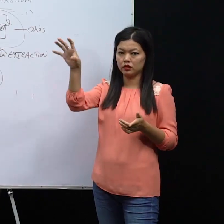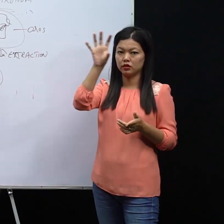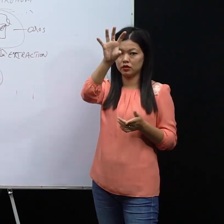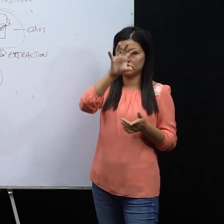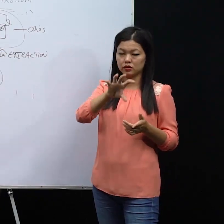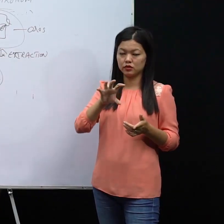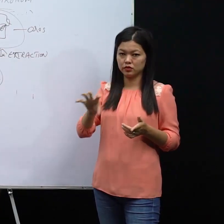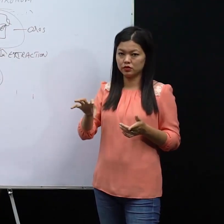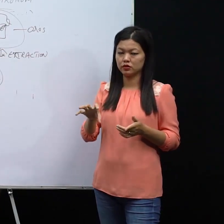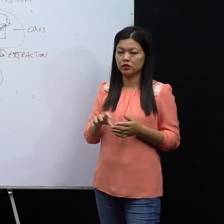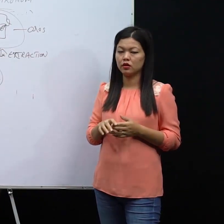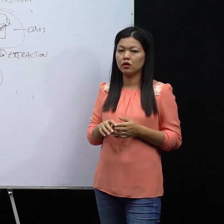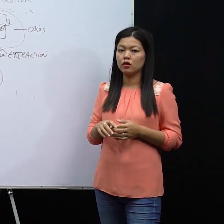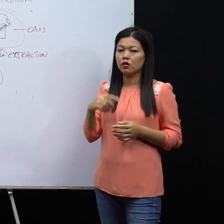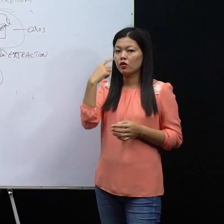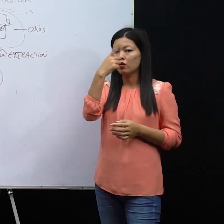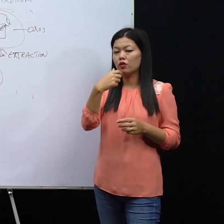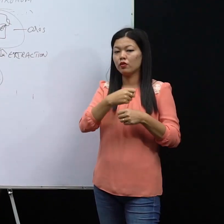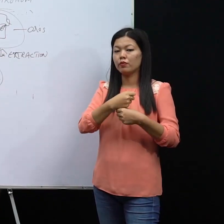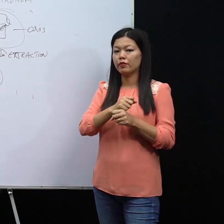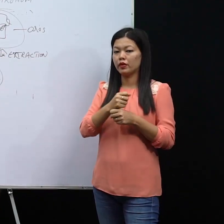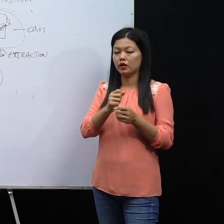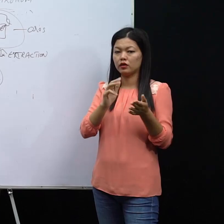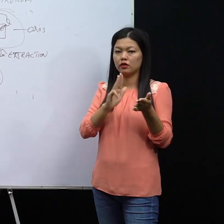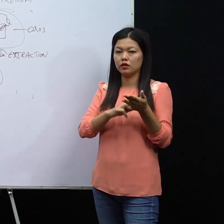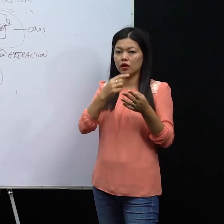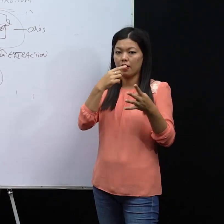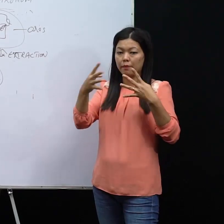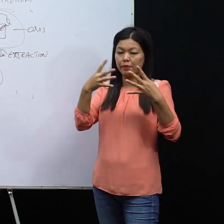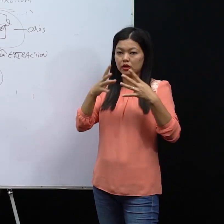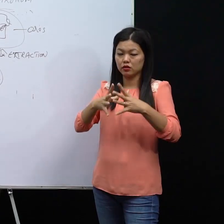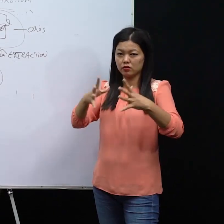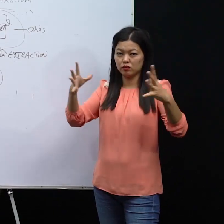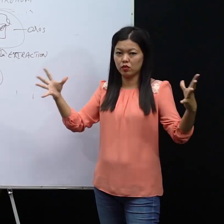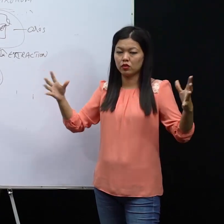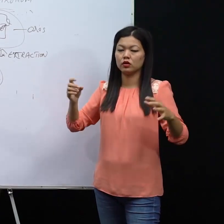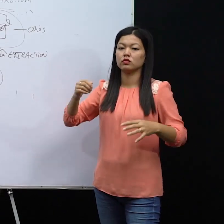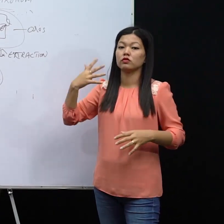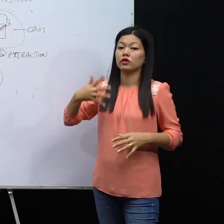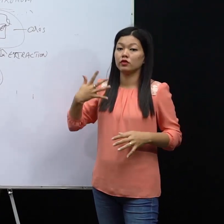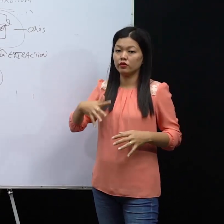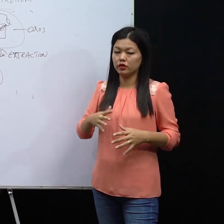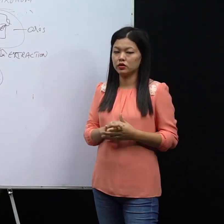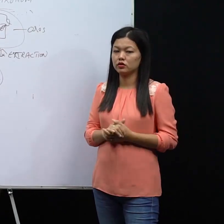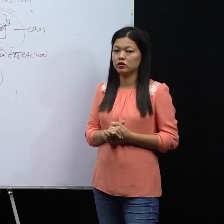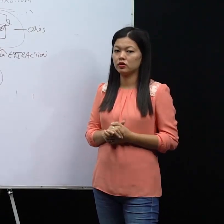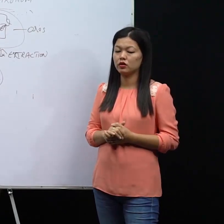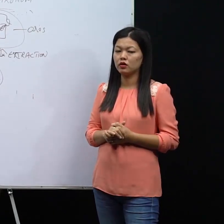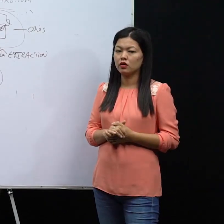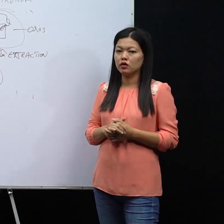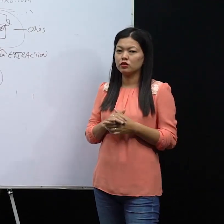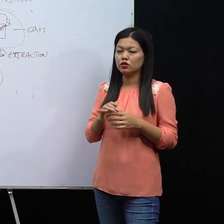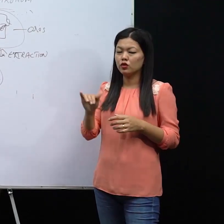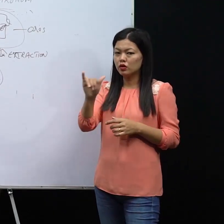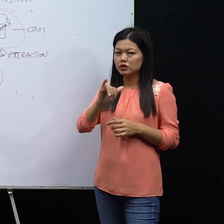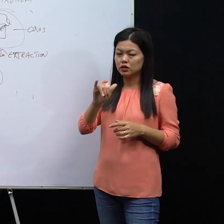amount of metal are considered to be rich, right? So now this coke plays a very important role, because this coke is helping